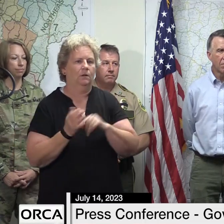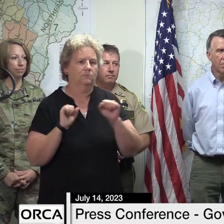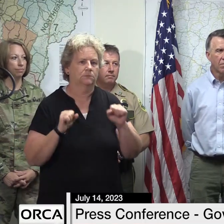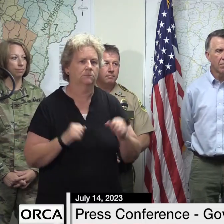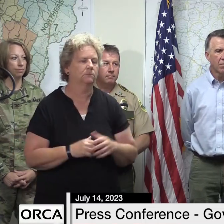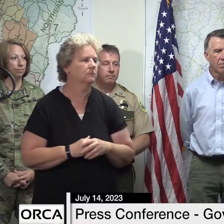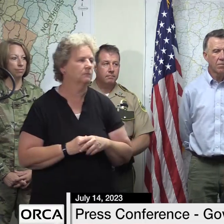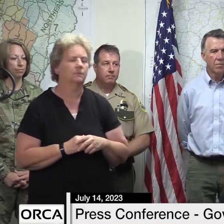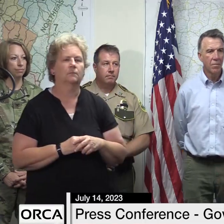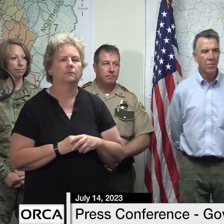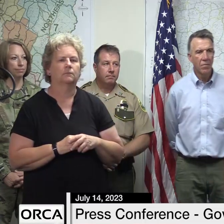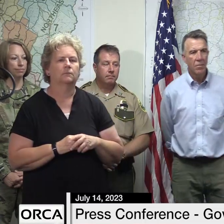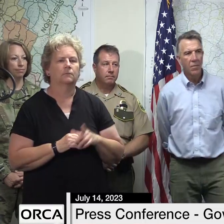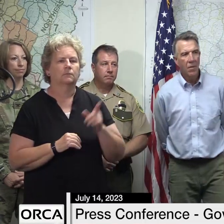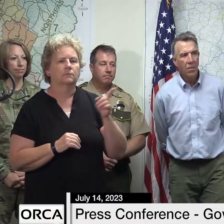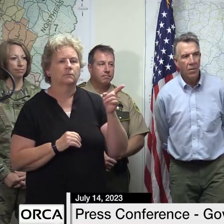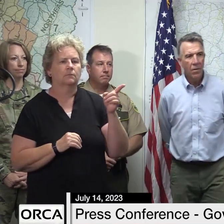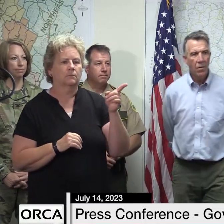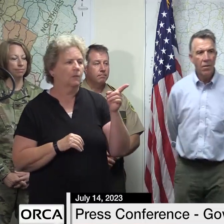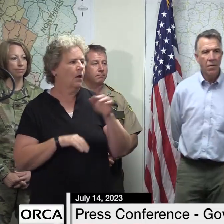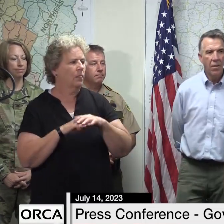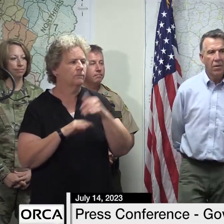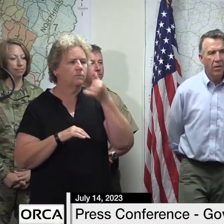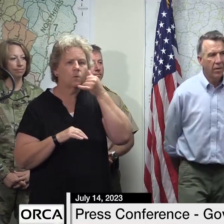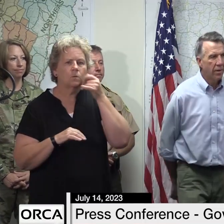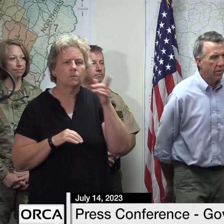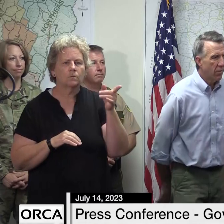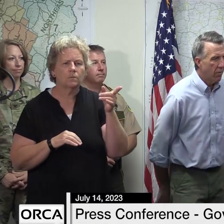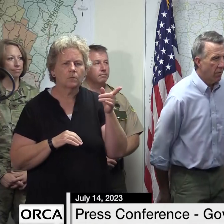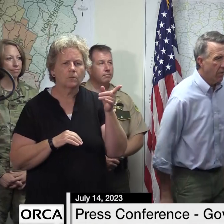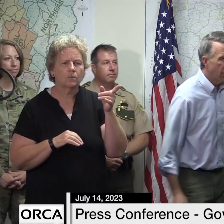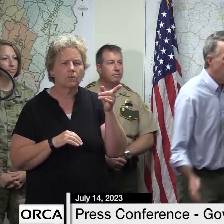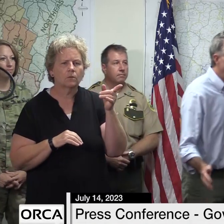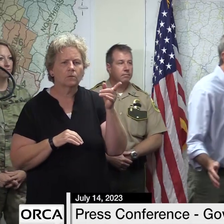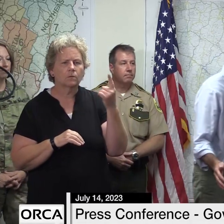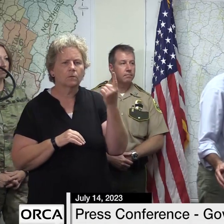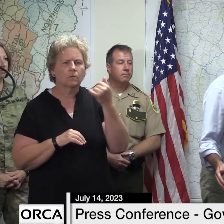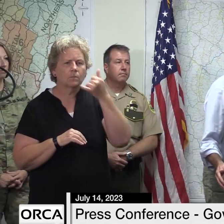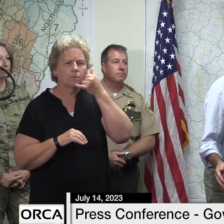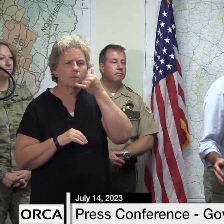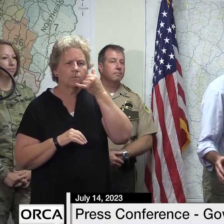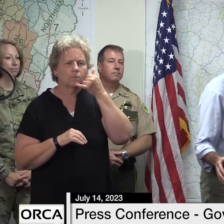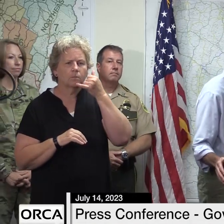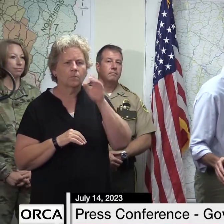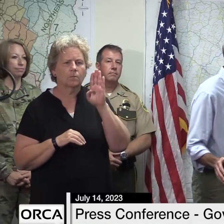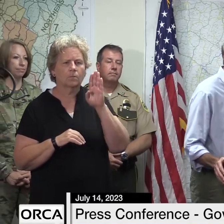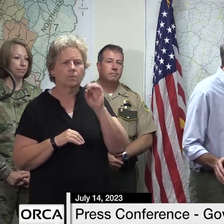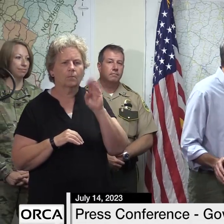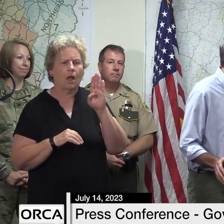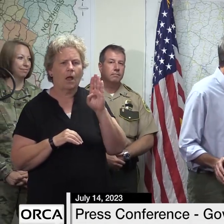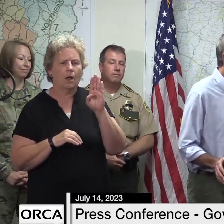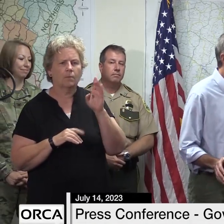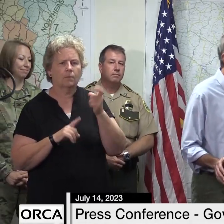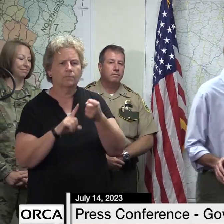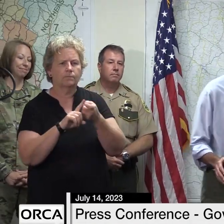there and then we come back to the room. We'll start with Bob Audette, Borough Reformer.